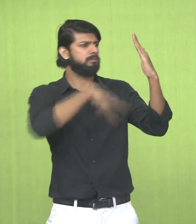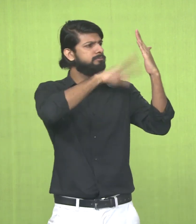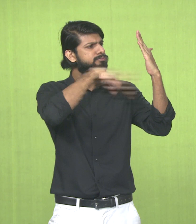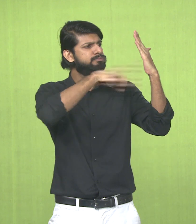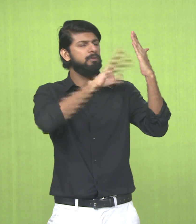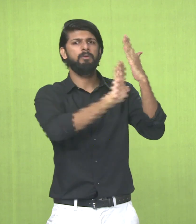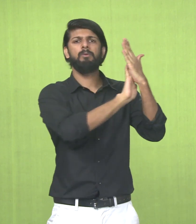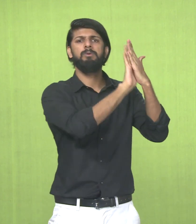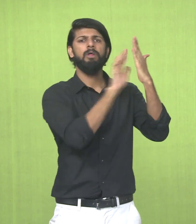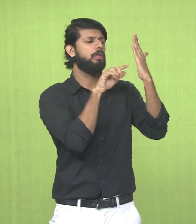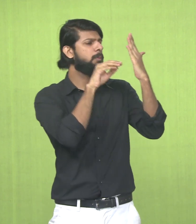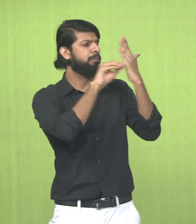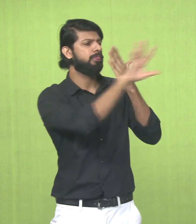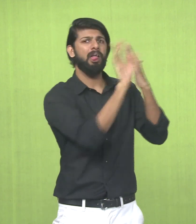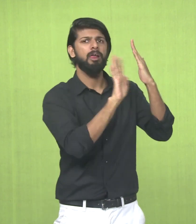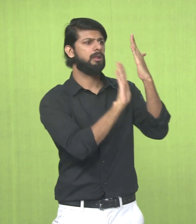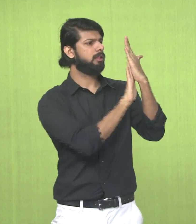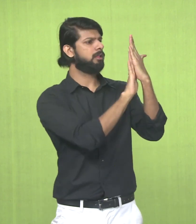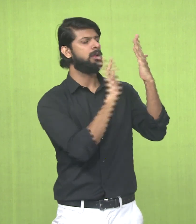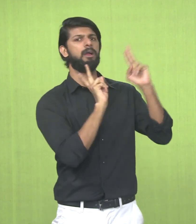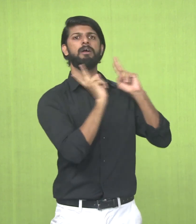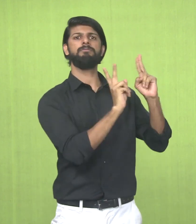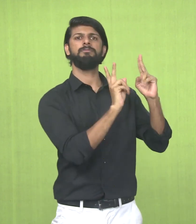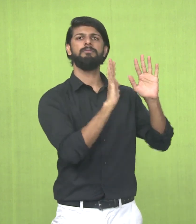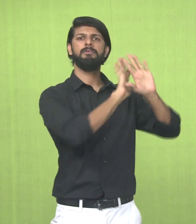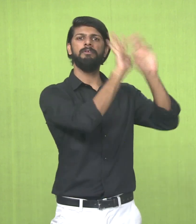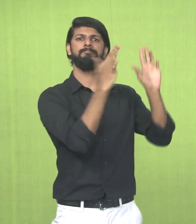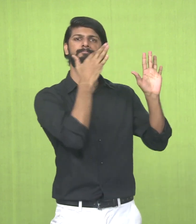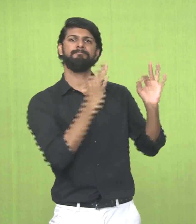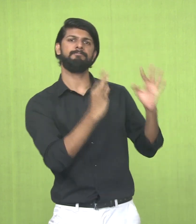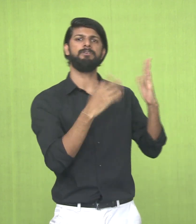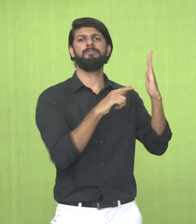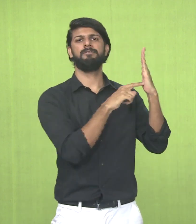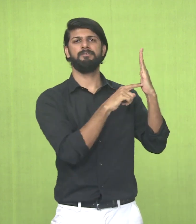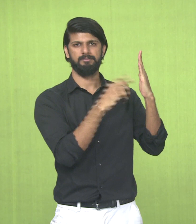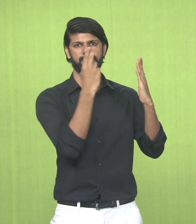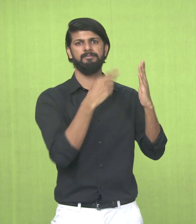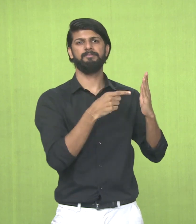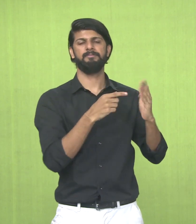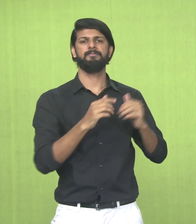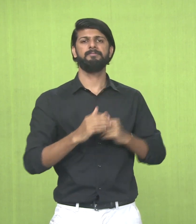the coatings have dried, they would polish it so that the paint stays properly on the surface.